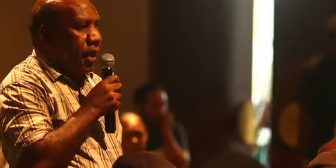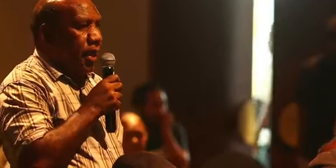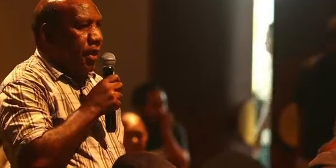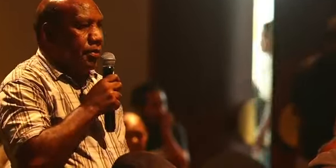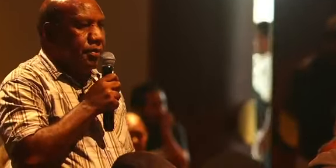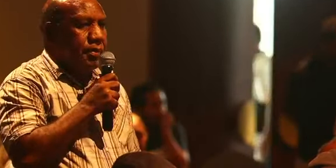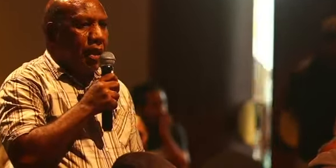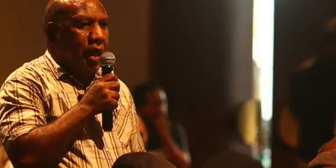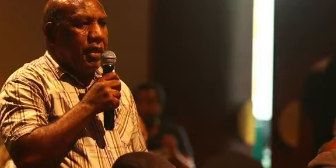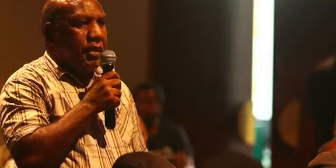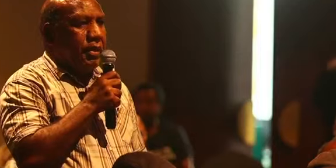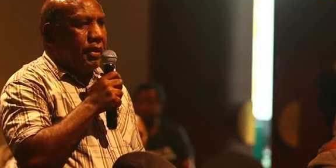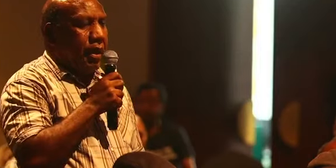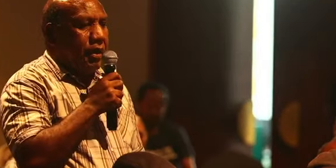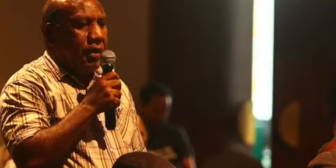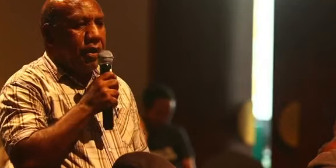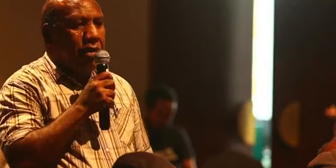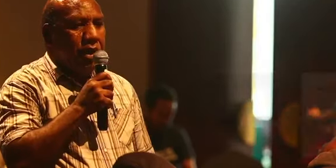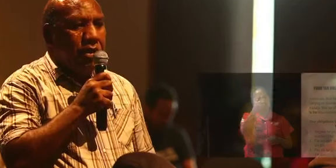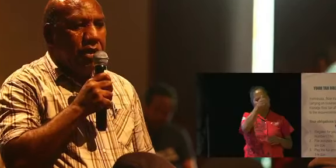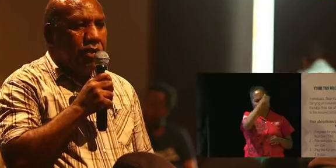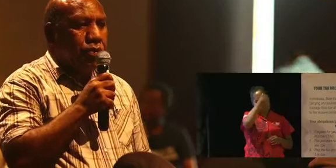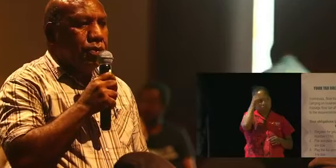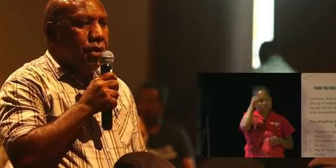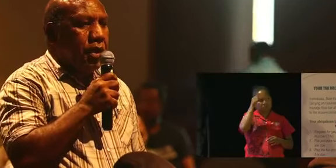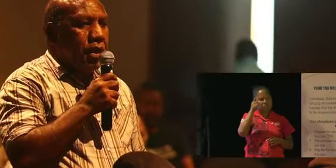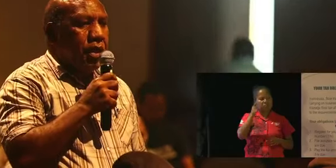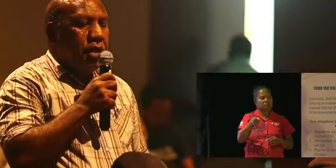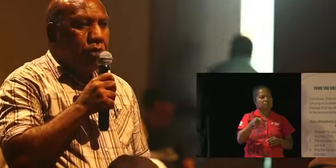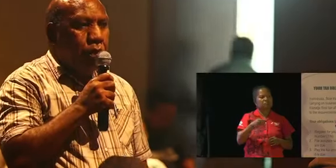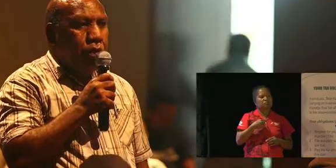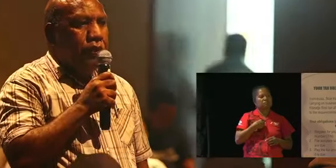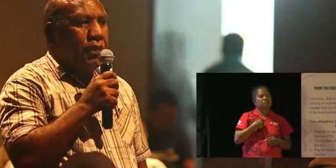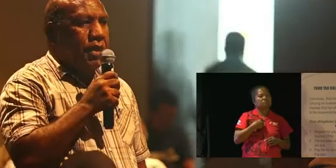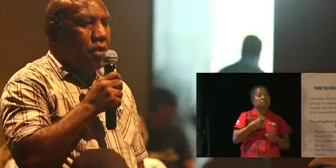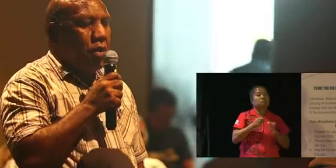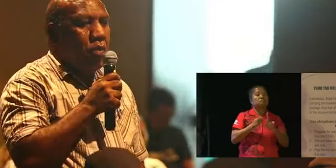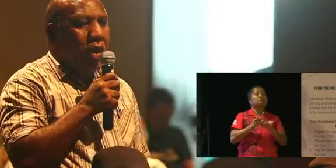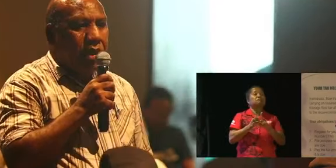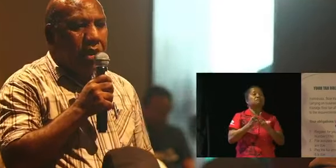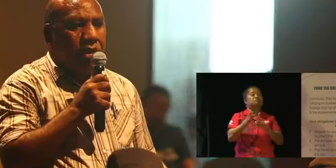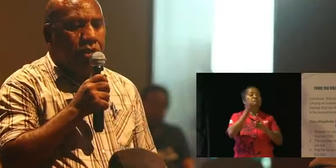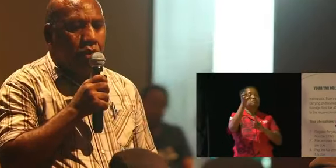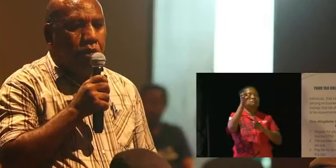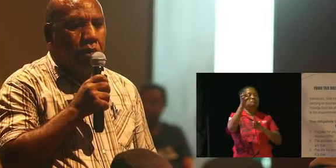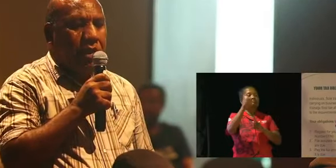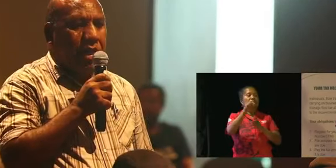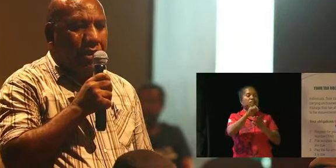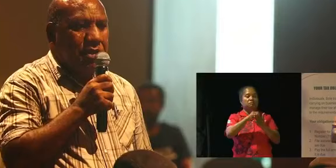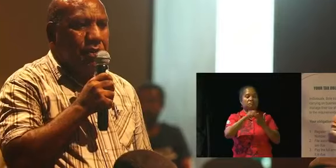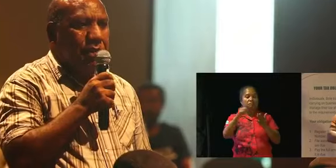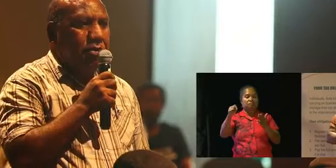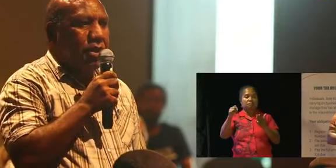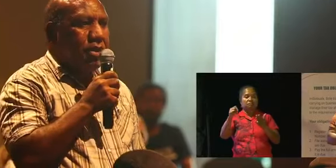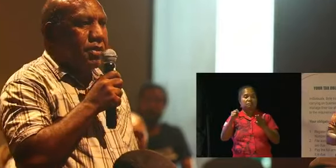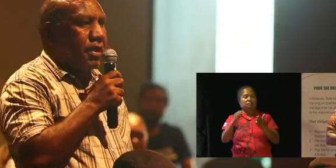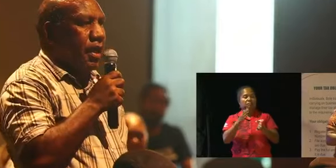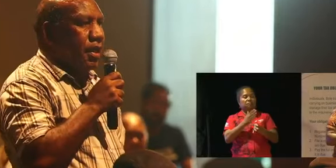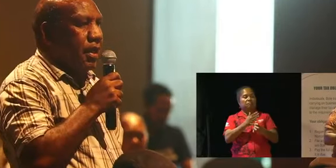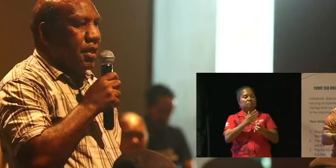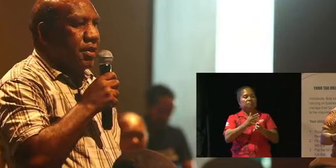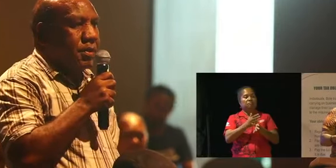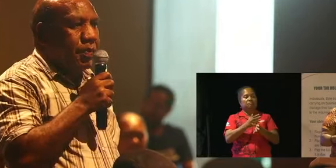And I think you guys need to improve or widen the scope of the assessment,